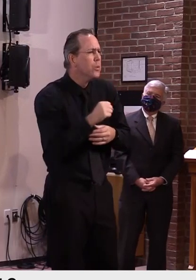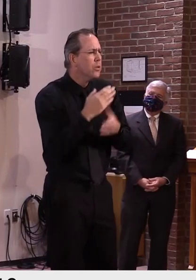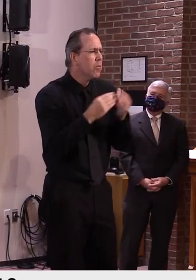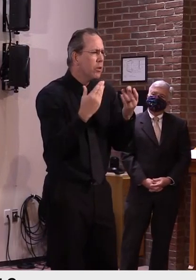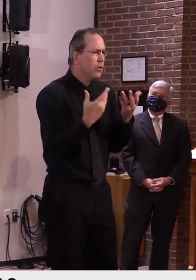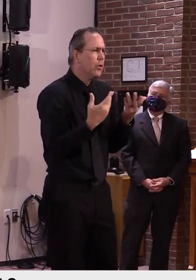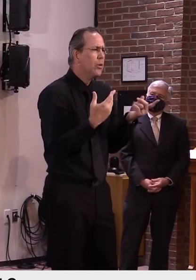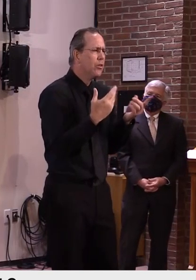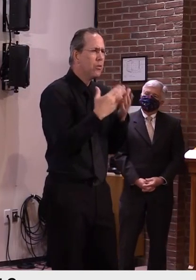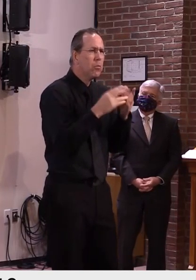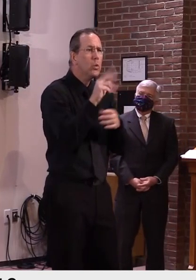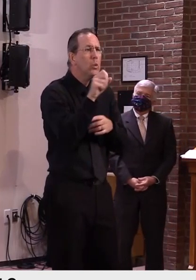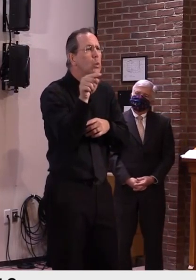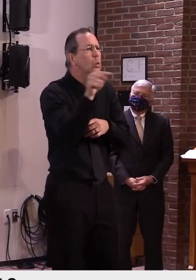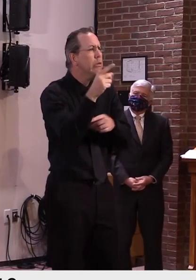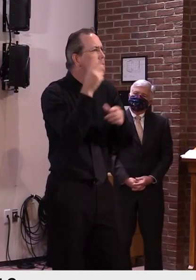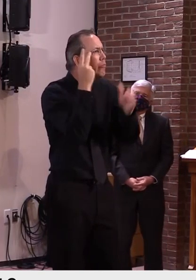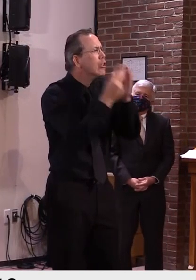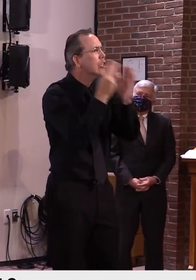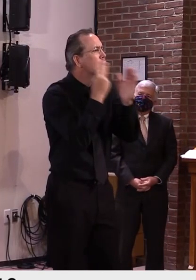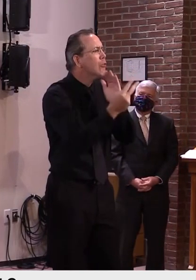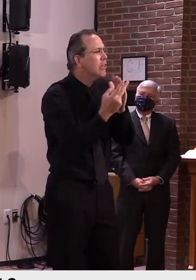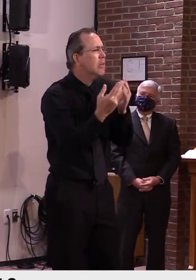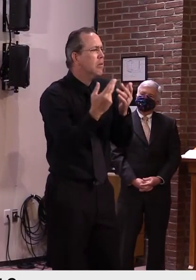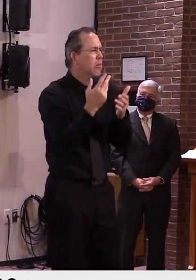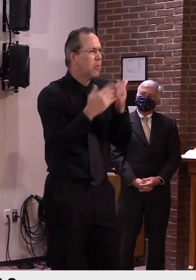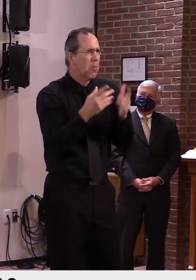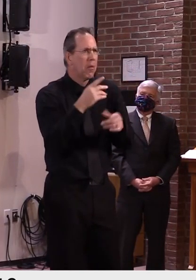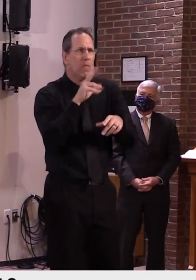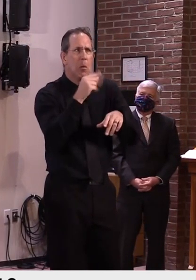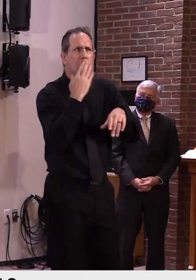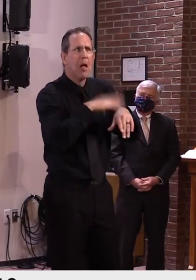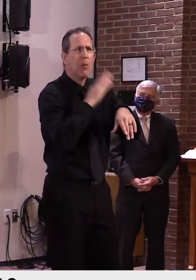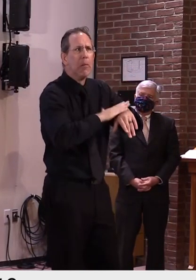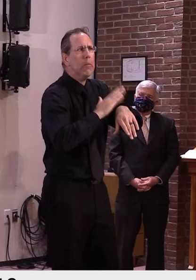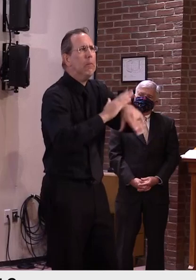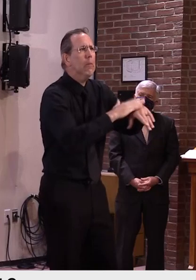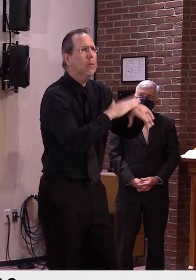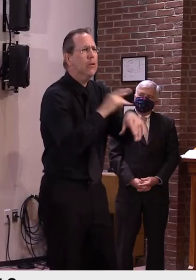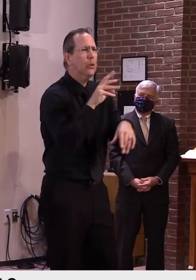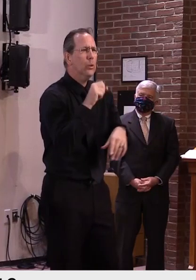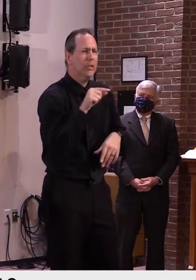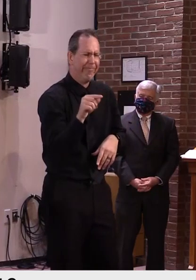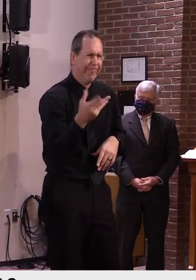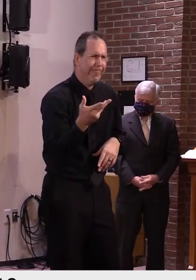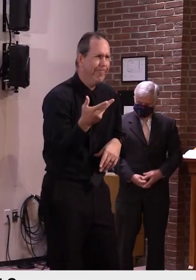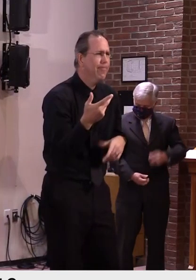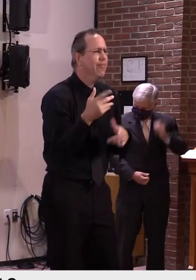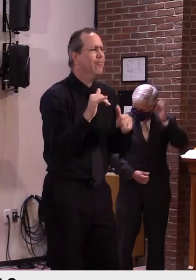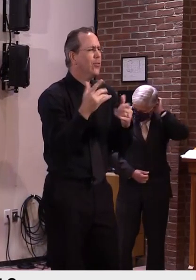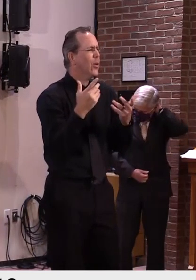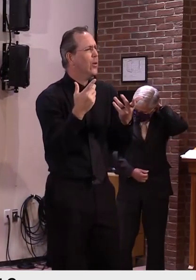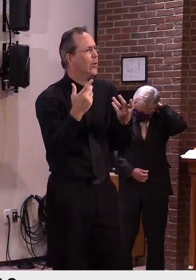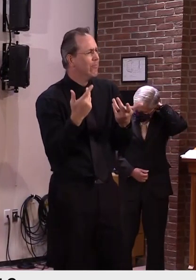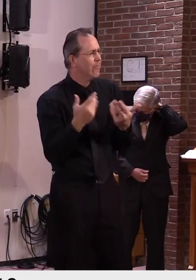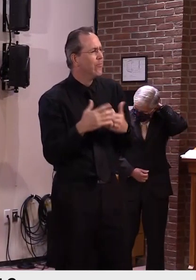it looks like we have a problem. But when in reality, we do not. Commissioner Levine.